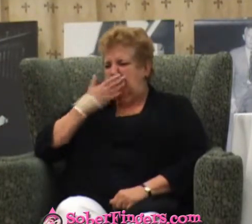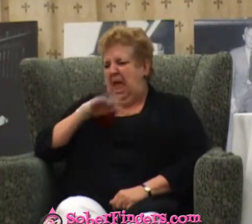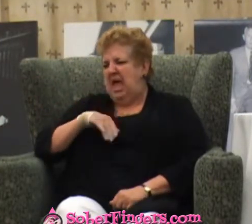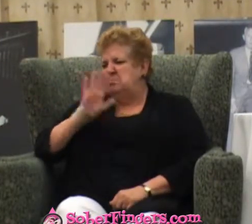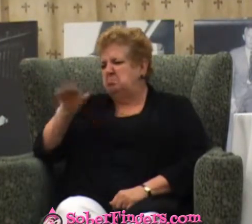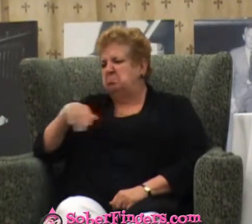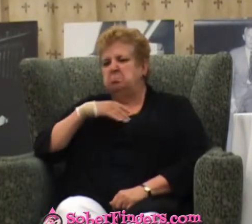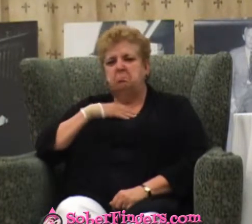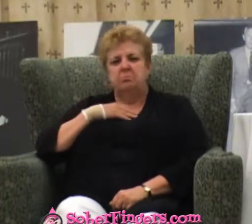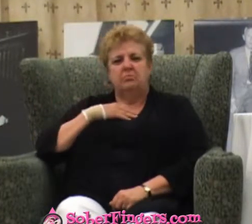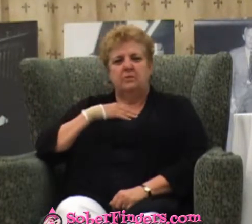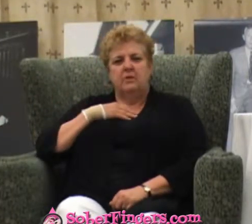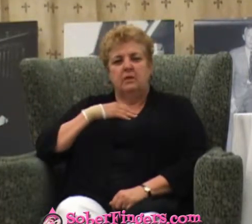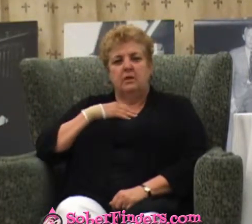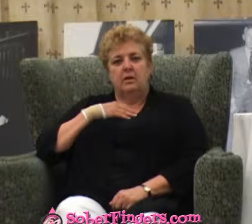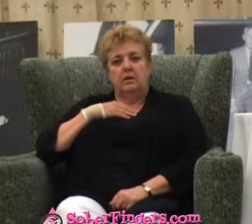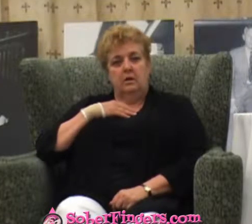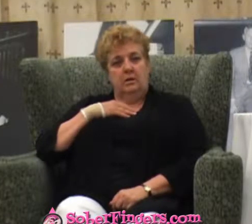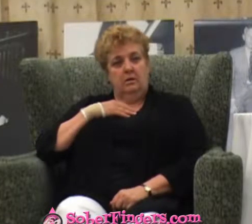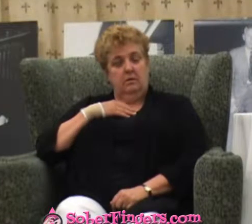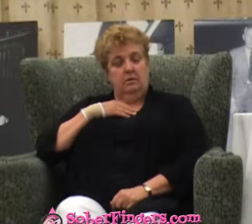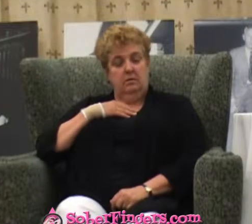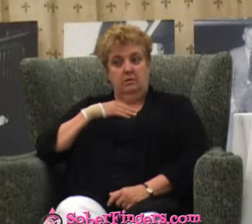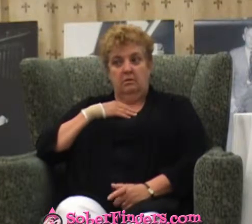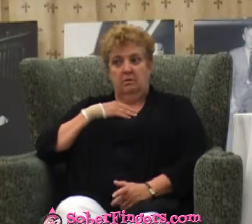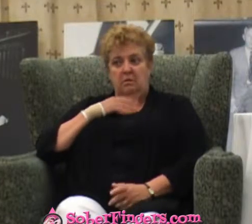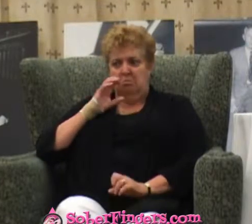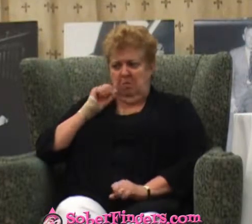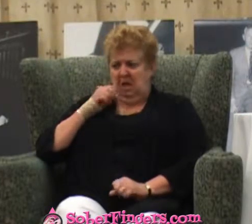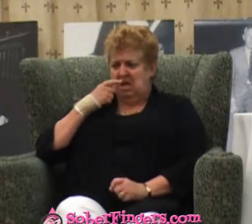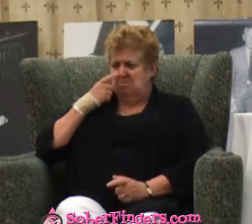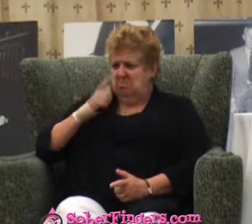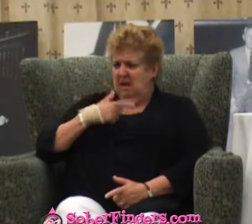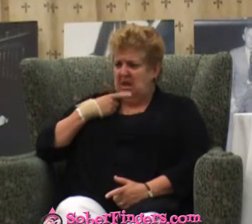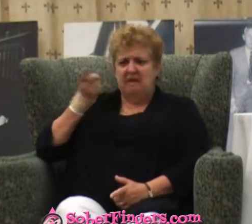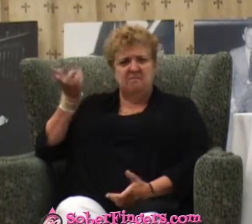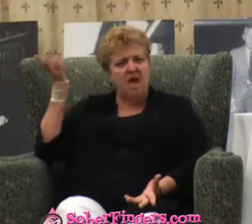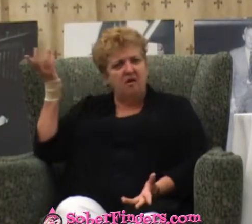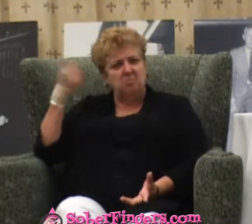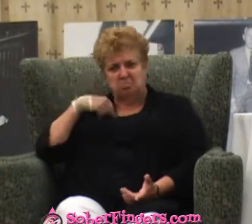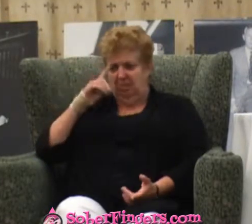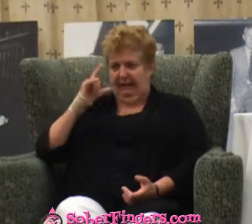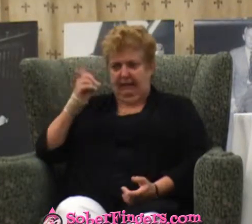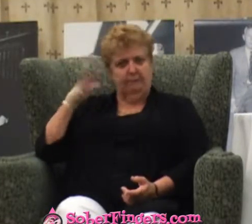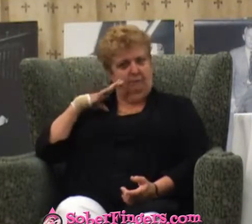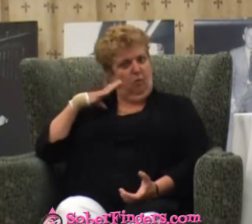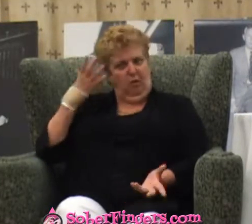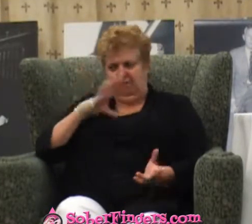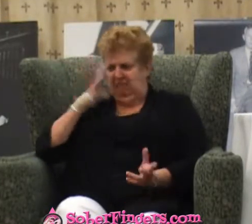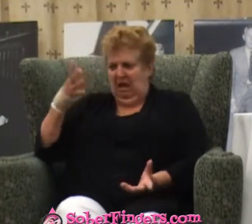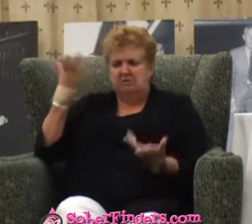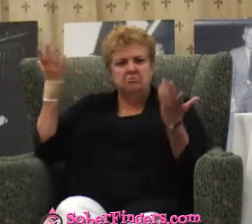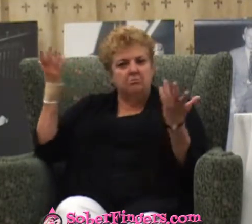Toothless Honey, I can make it on Skid Row. That's insanity, you know. Normal people don't laugh at